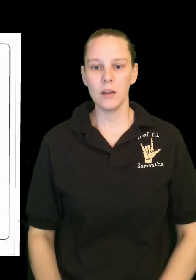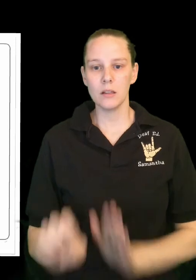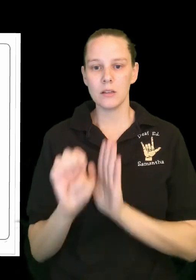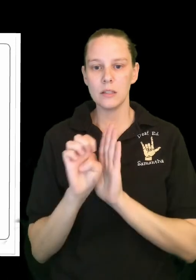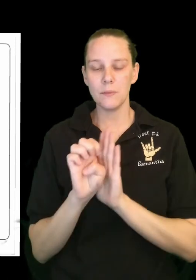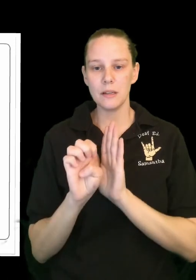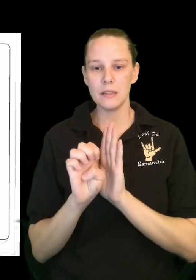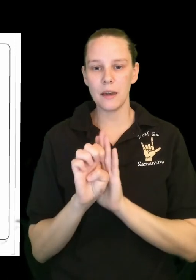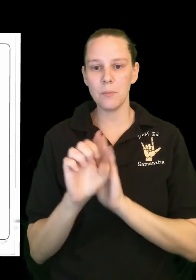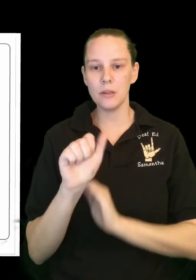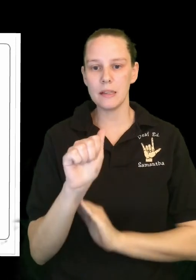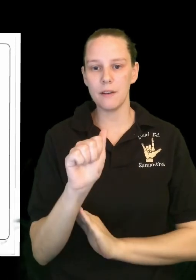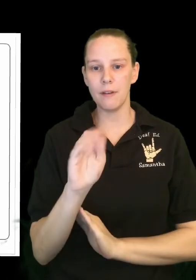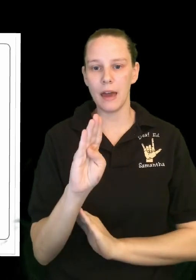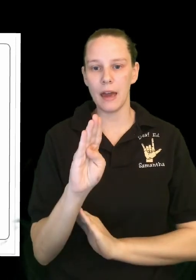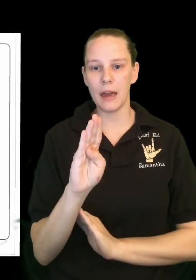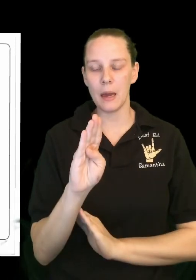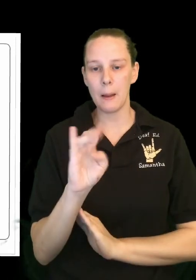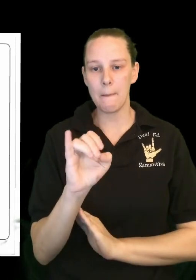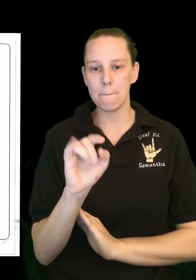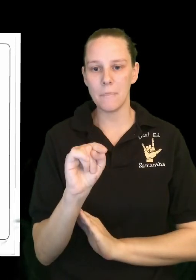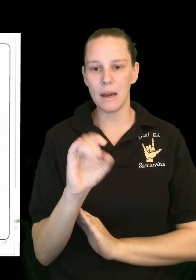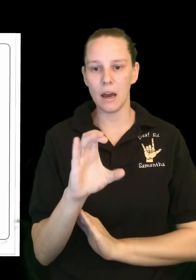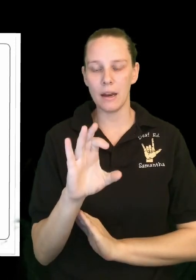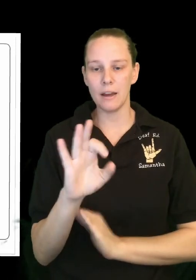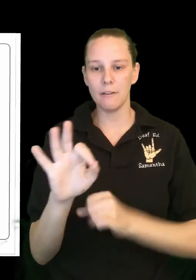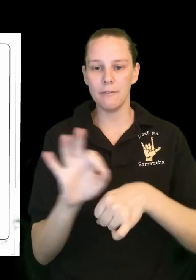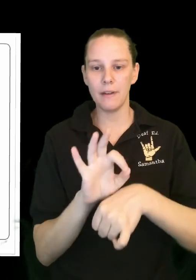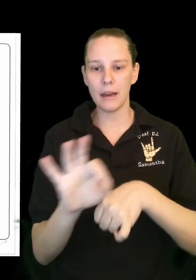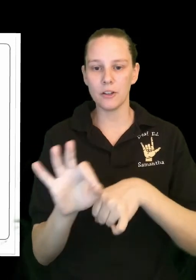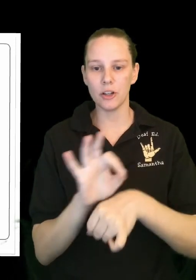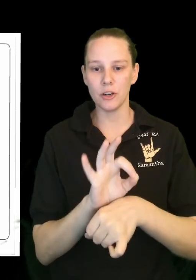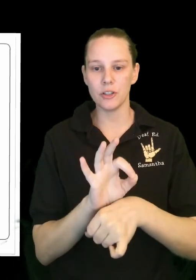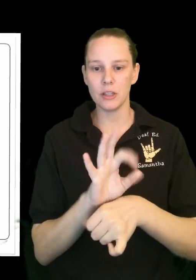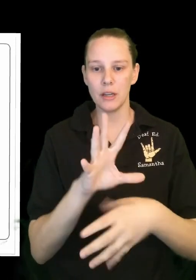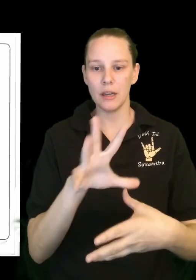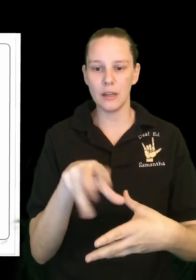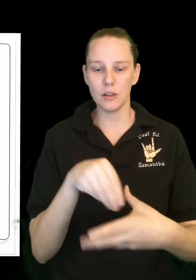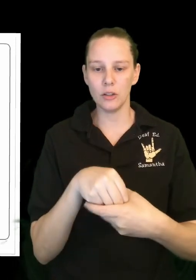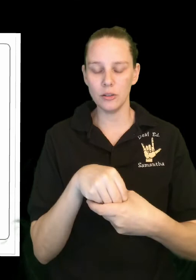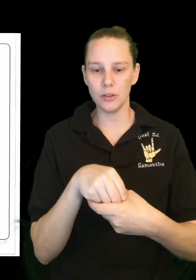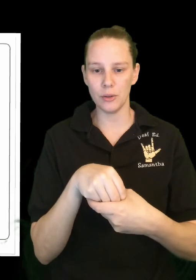So some examples of abiotic factors include